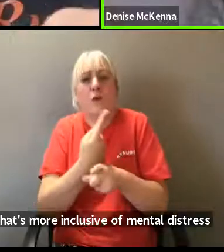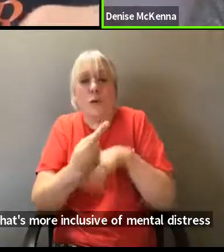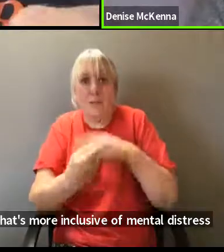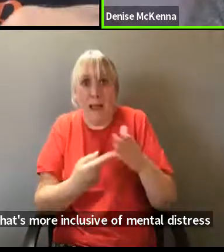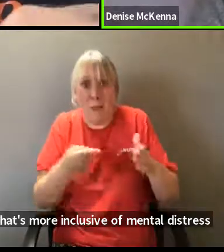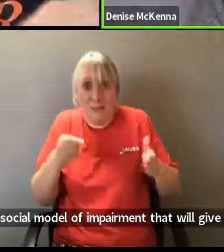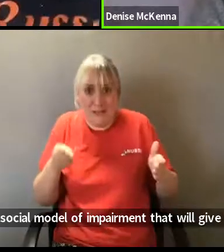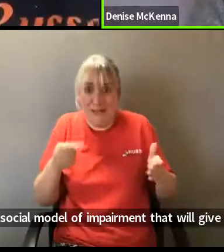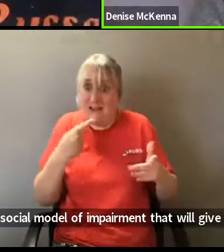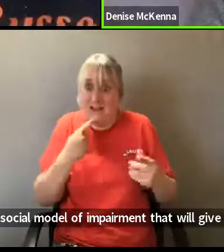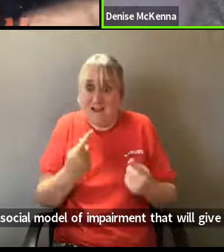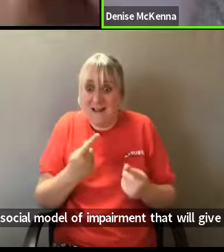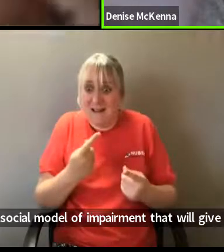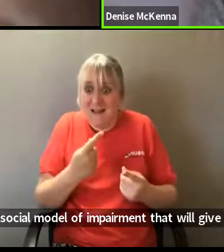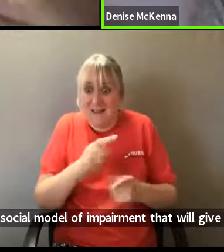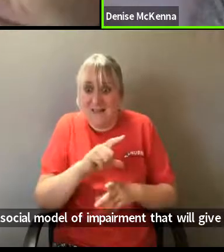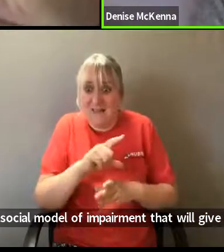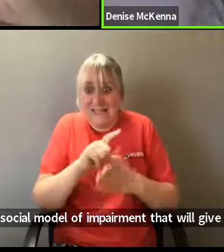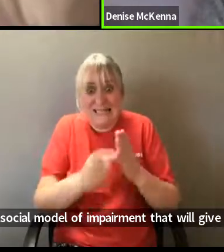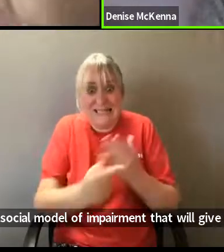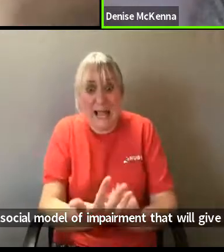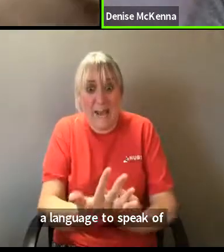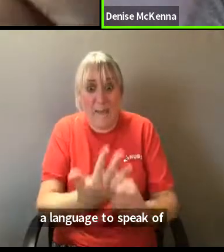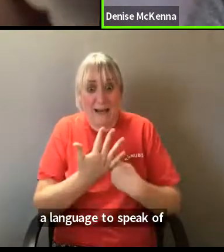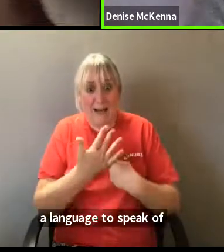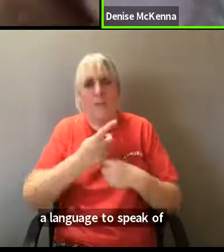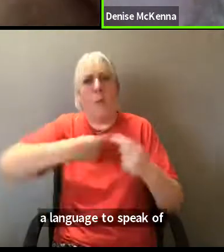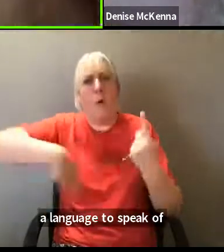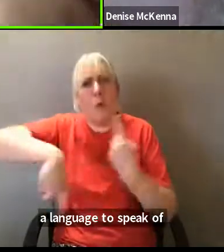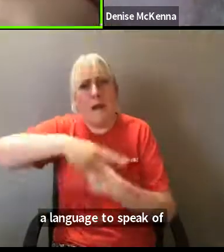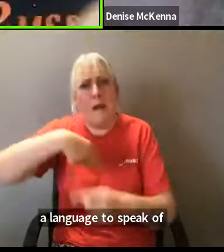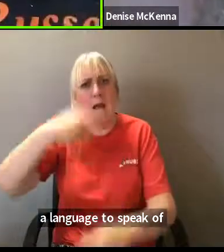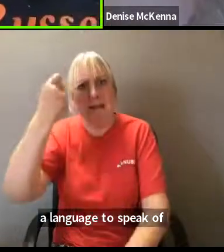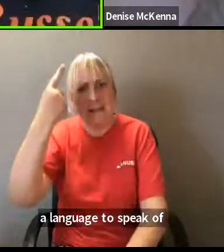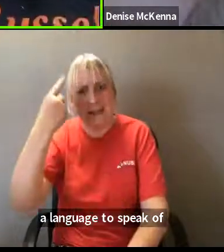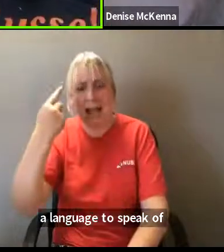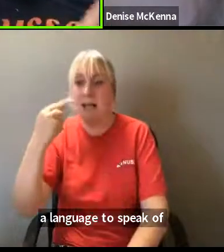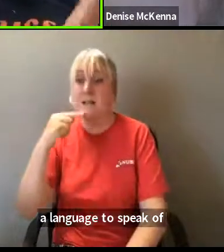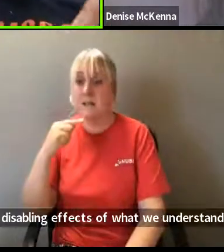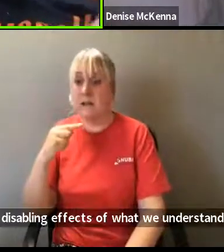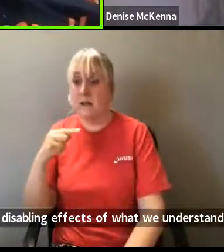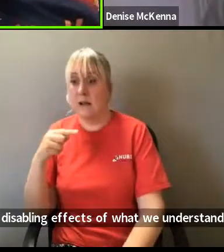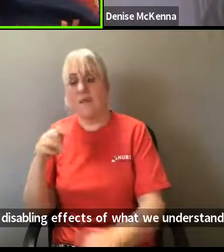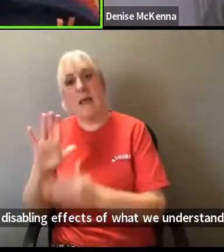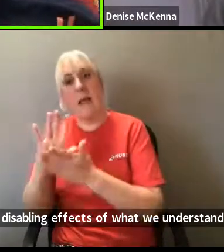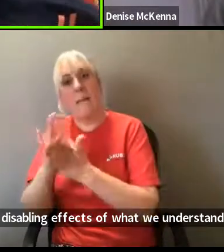effects of what we understand as impairment itself. Thank you.